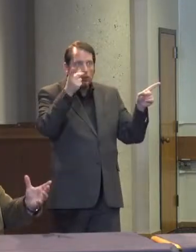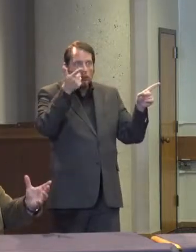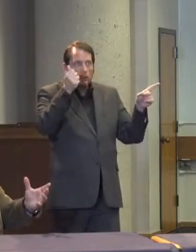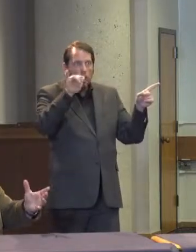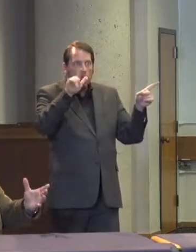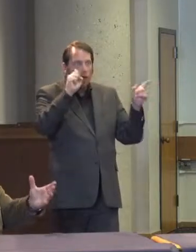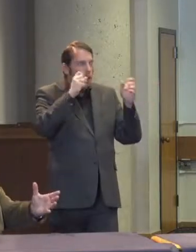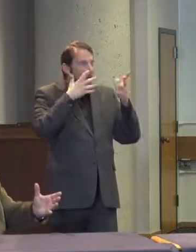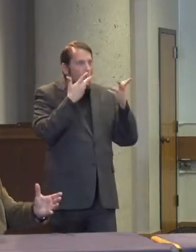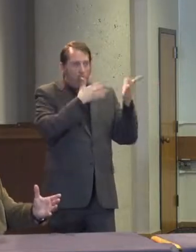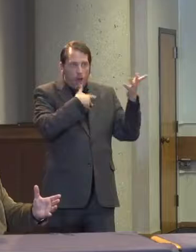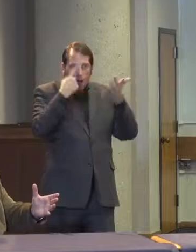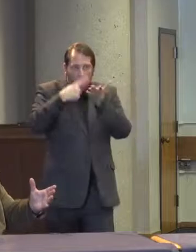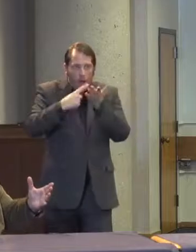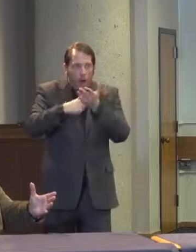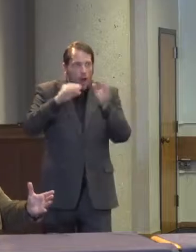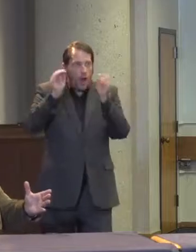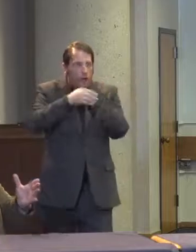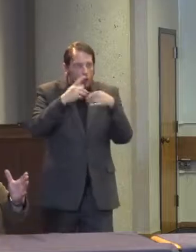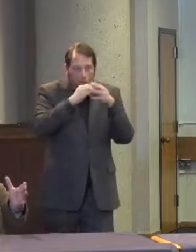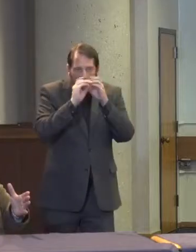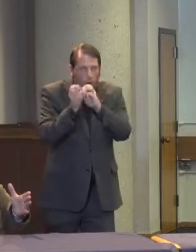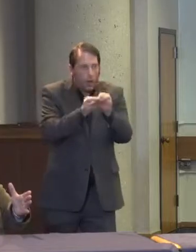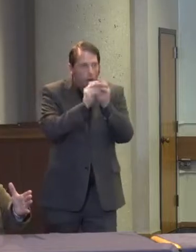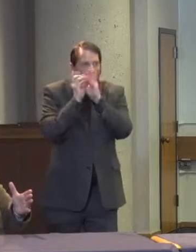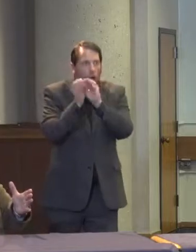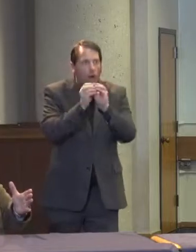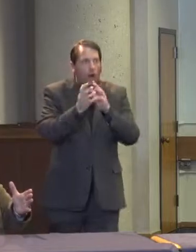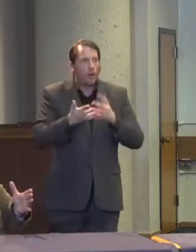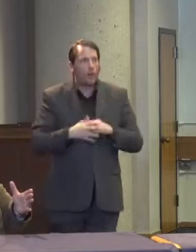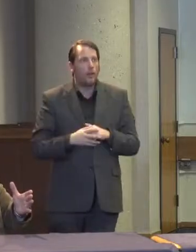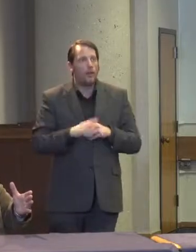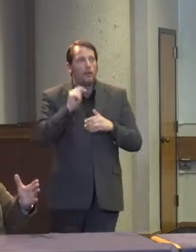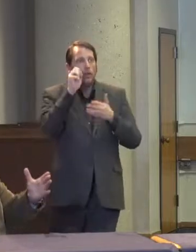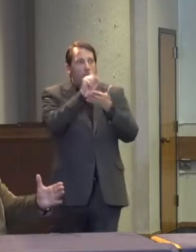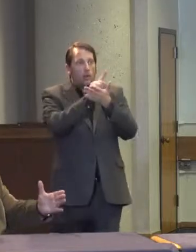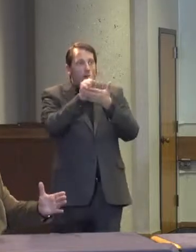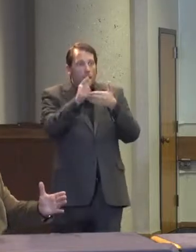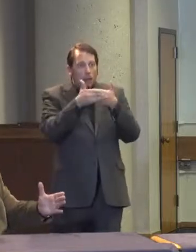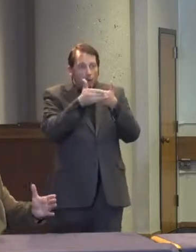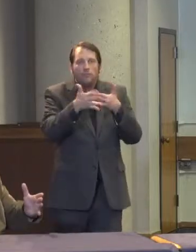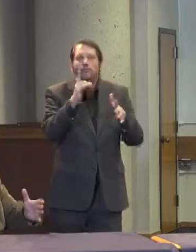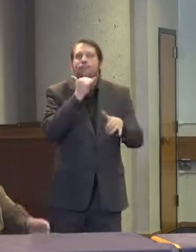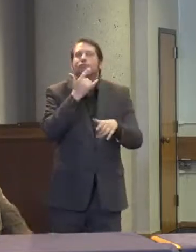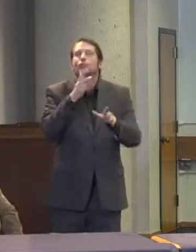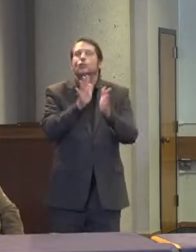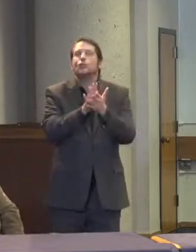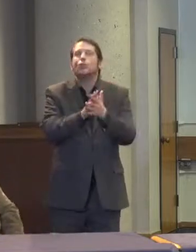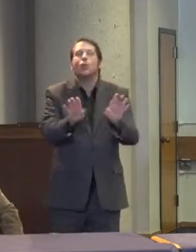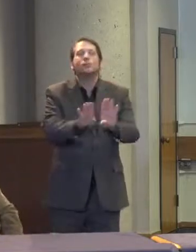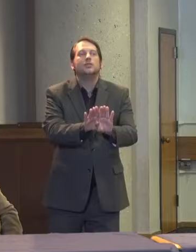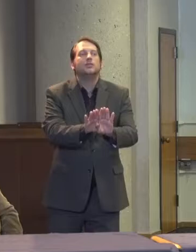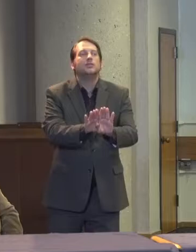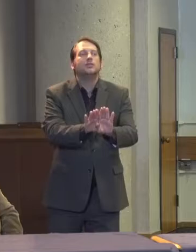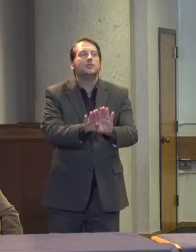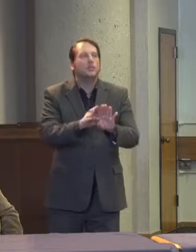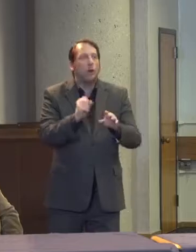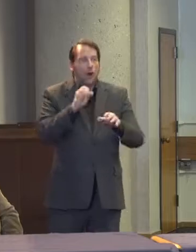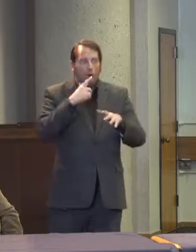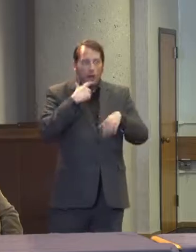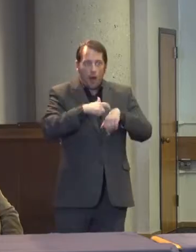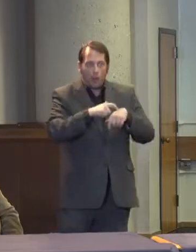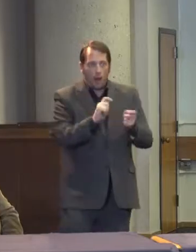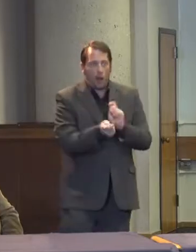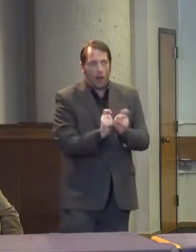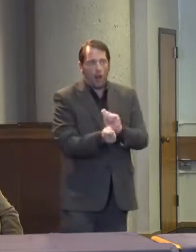what happens next. A week later, schools were closed for 2 weeks. A week and after that. So I'm not quick to say I know